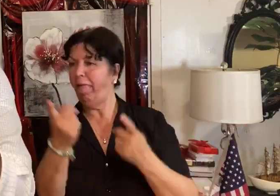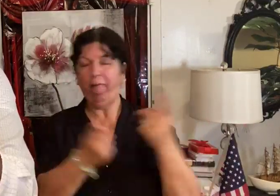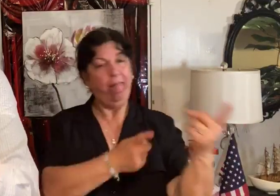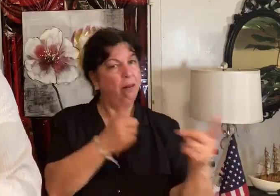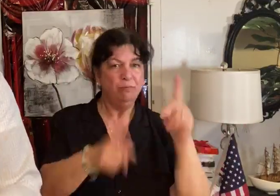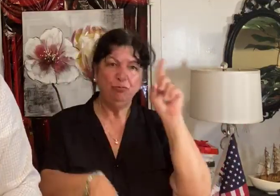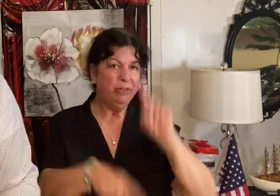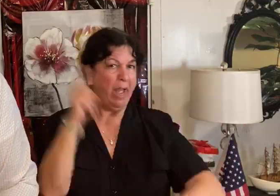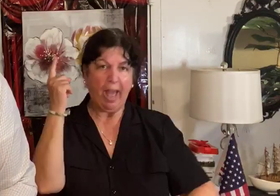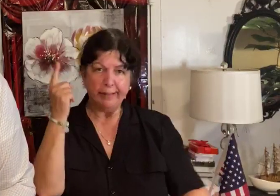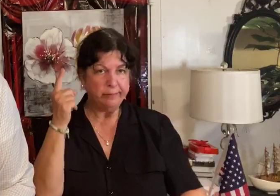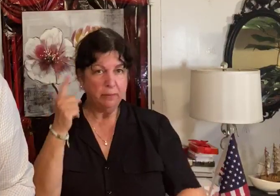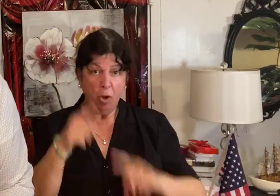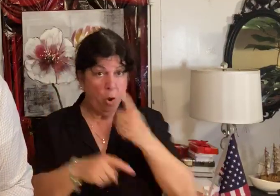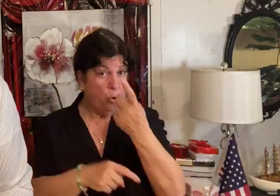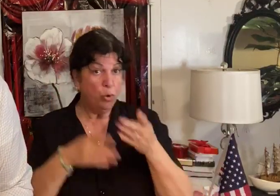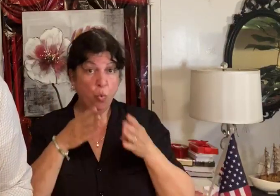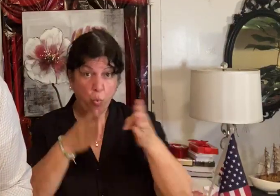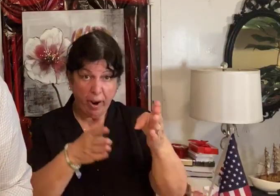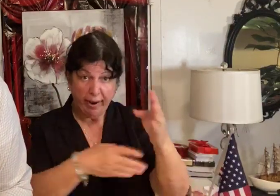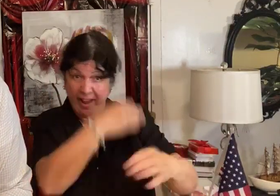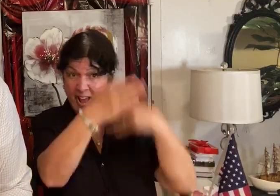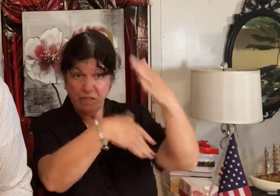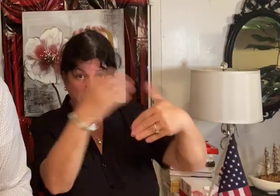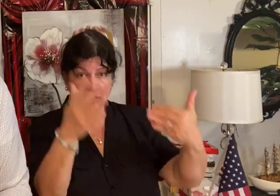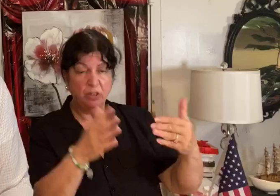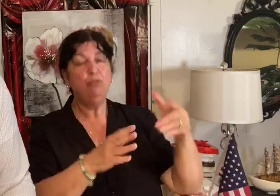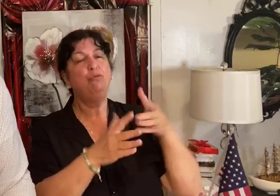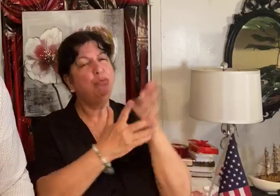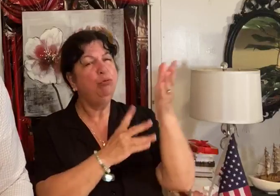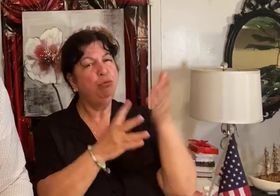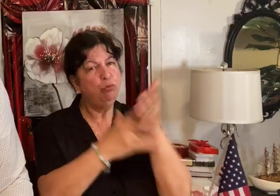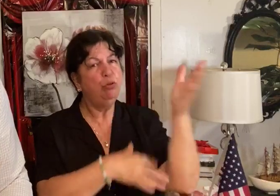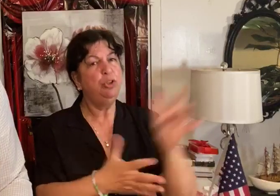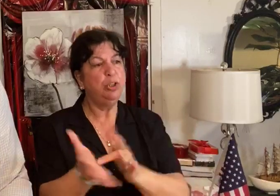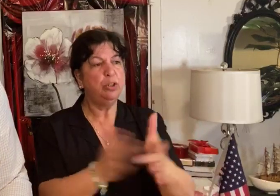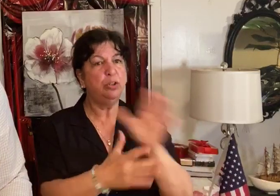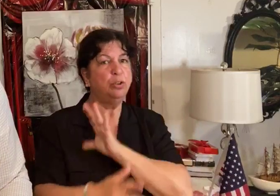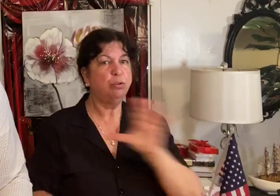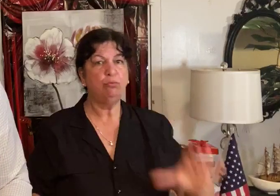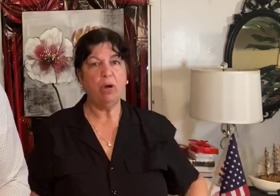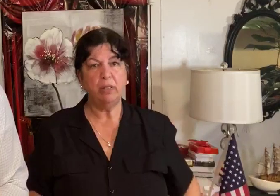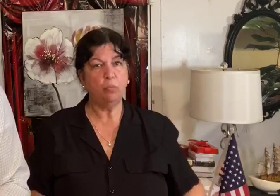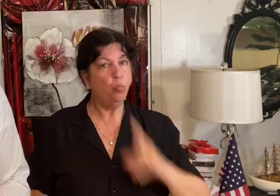The only way to heaven is through Jesus Christ, not Allah, not any other religion.